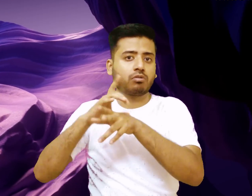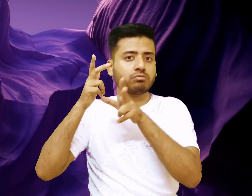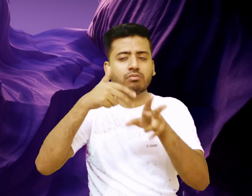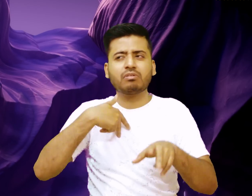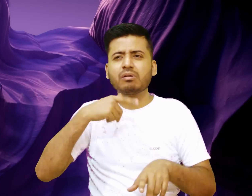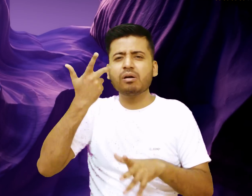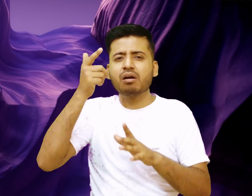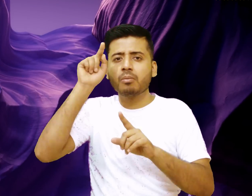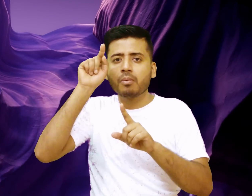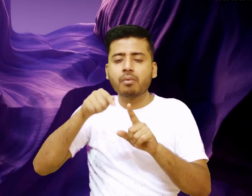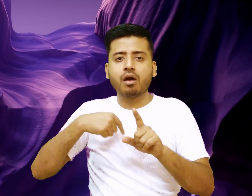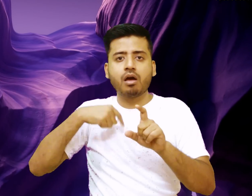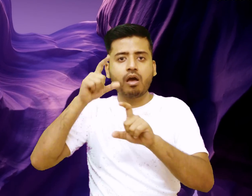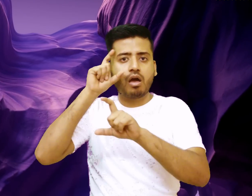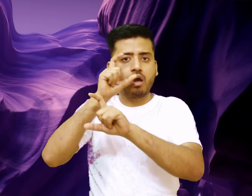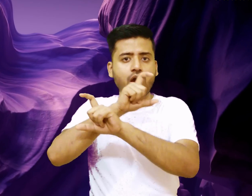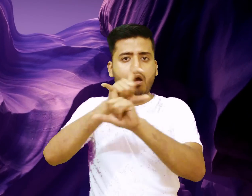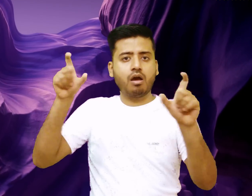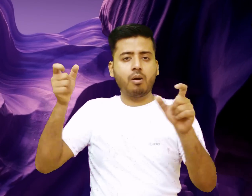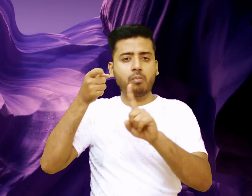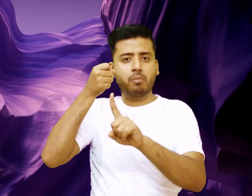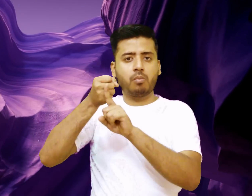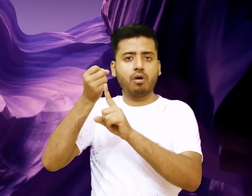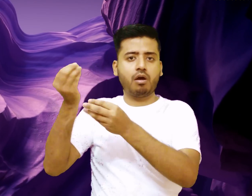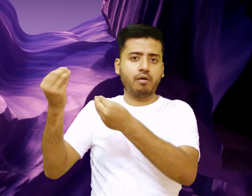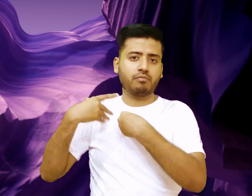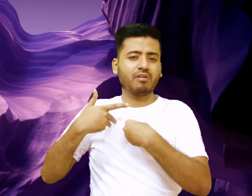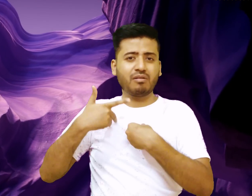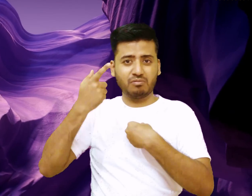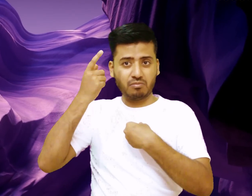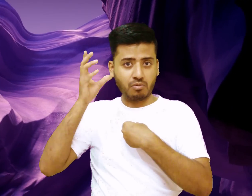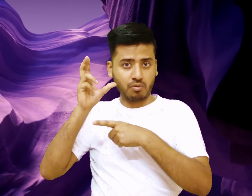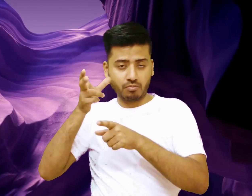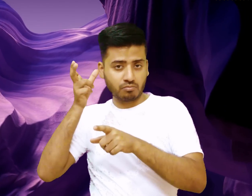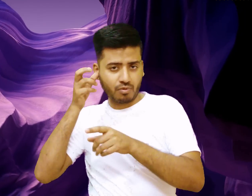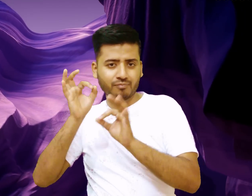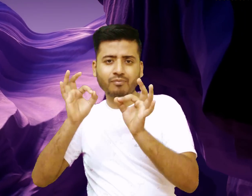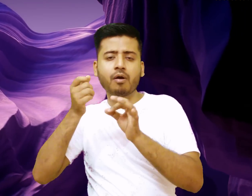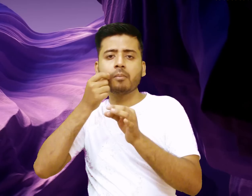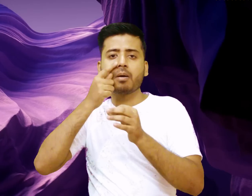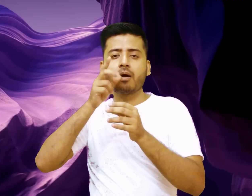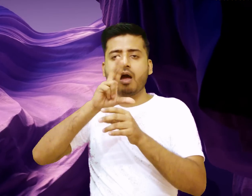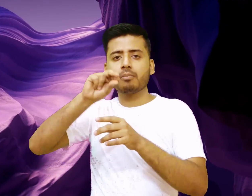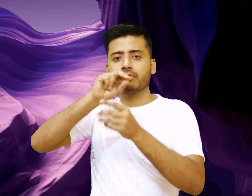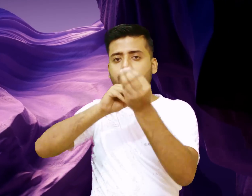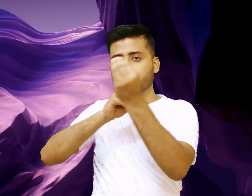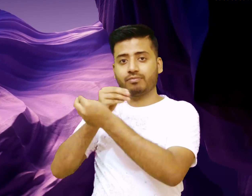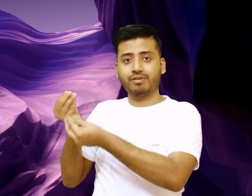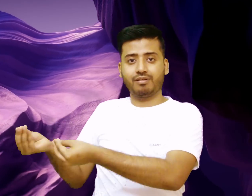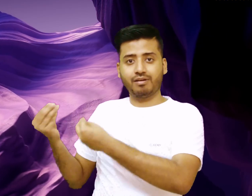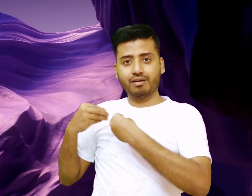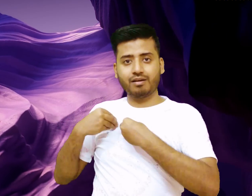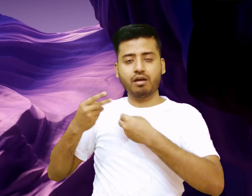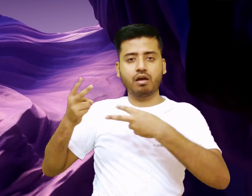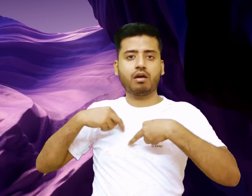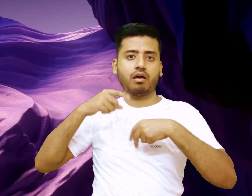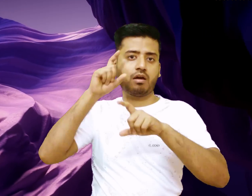Refrigeration is key. To prevent food poisoning, it's crucial to refrigerate cooked rice promptly after cooking, ideally within 2